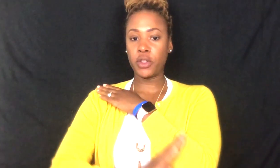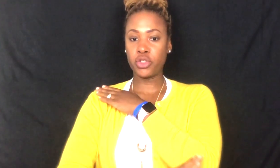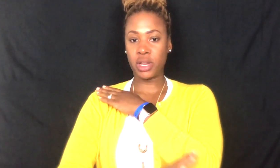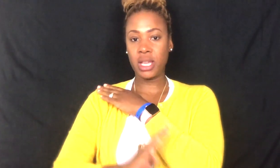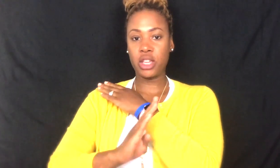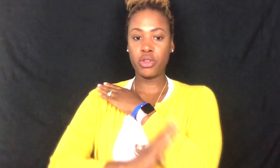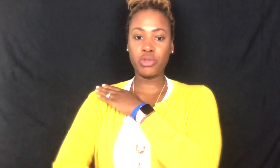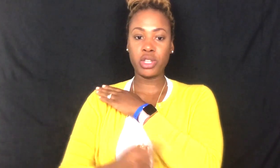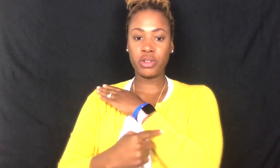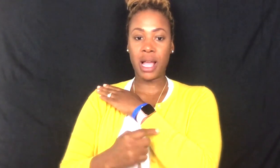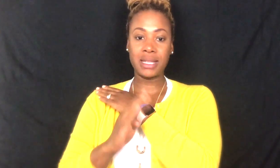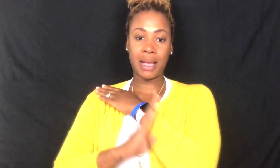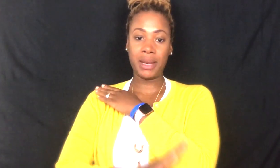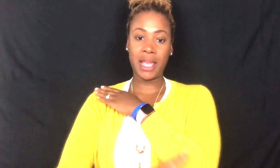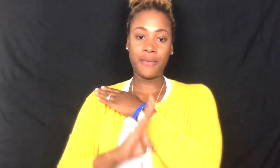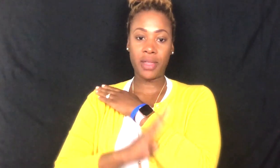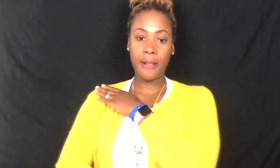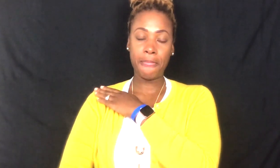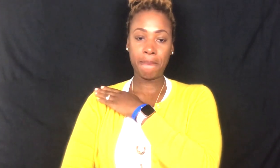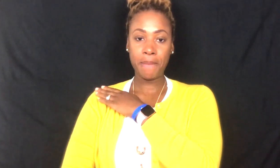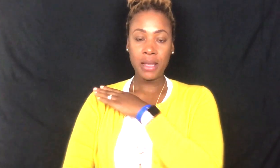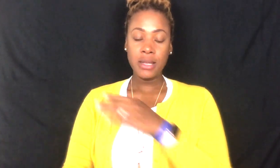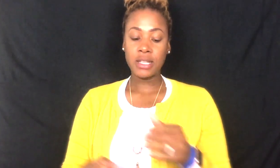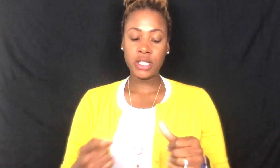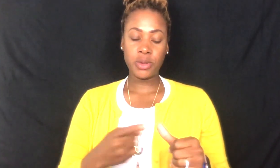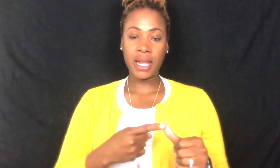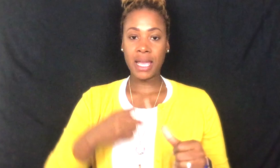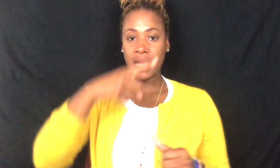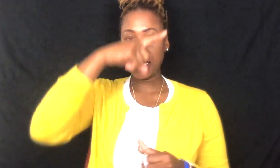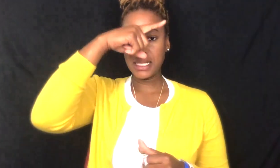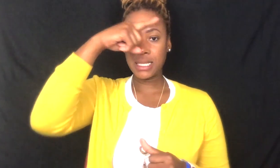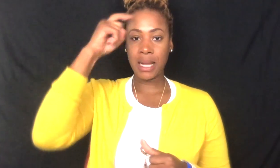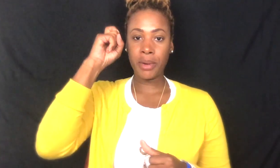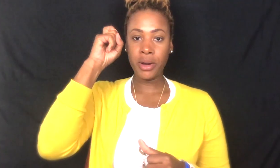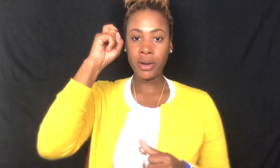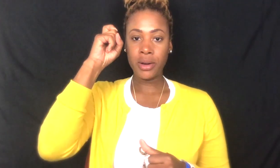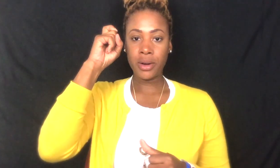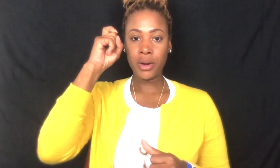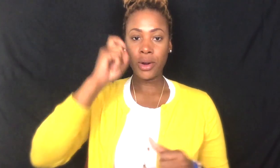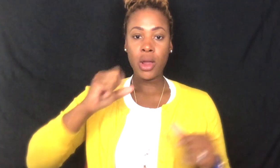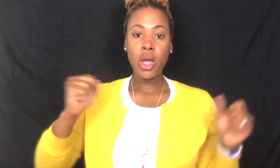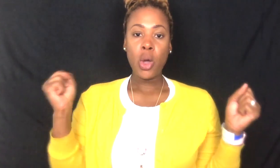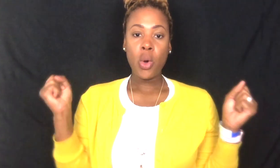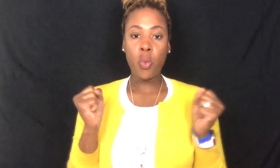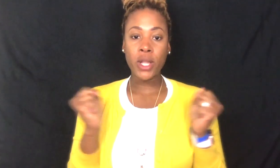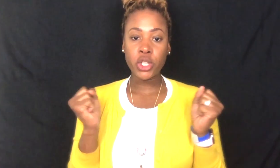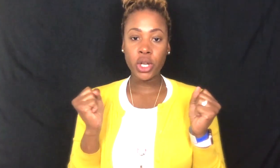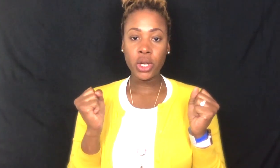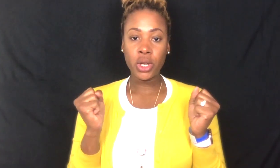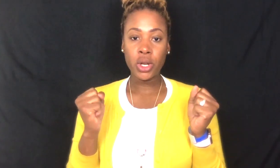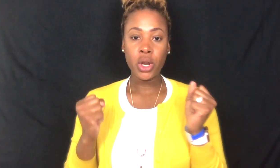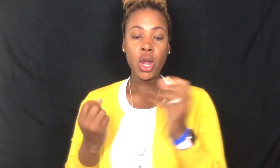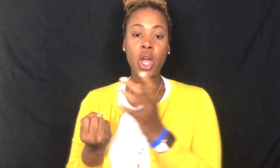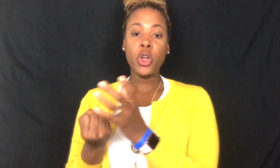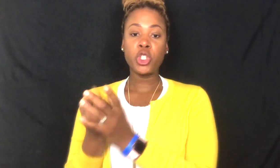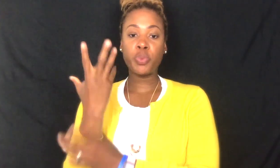tree, and you're using your non-dominant hand for that. So let's do that again. Summer, winter,